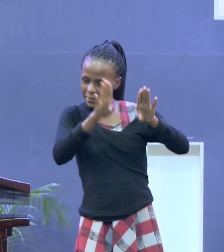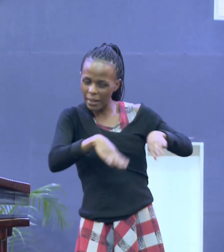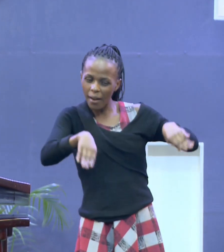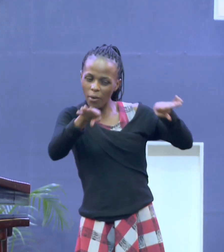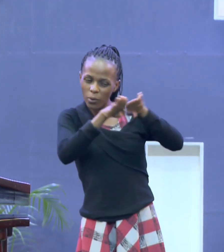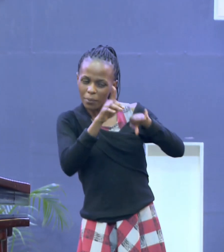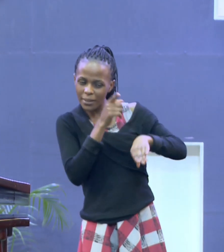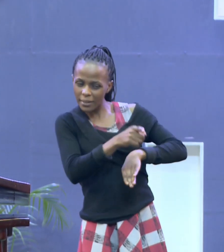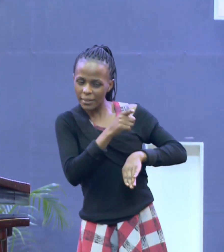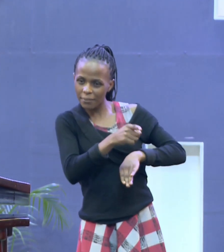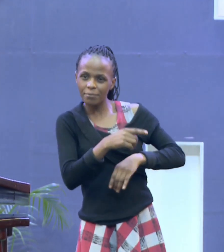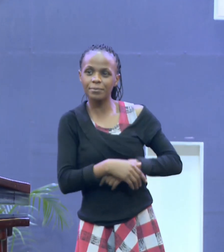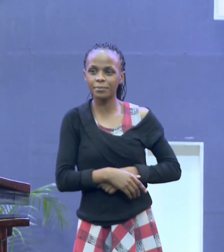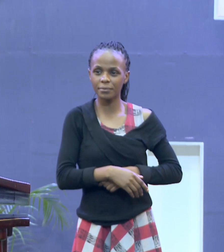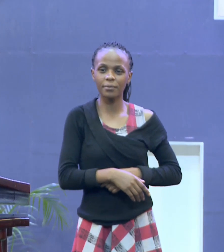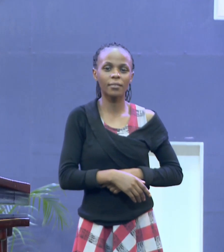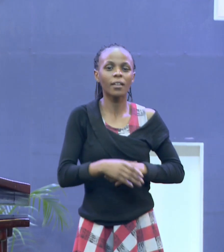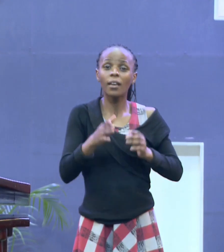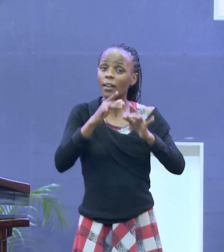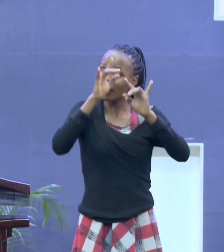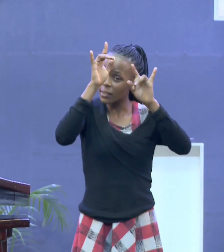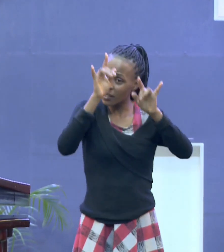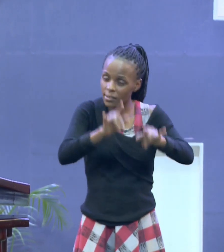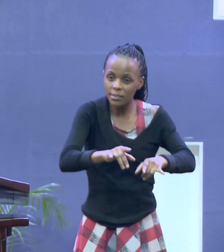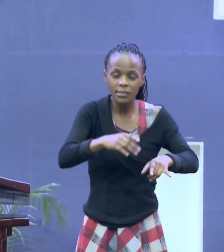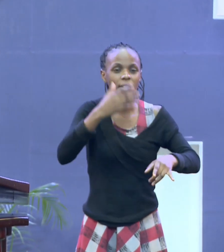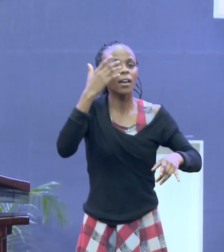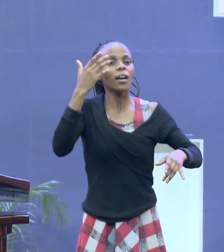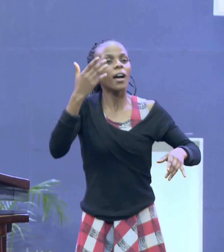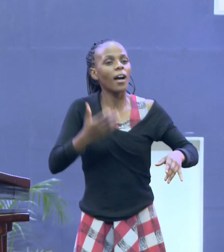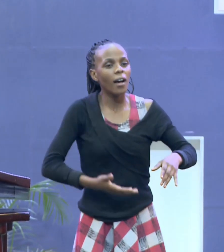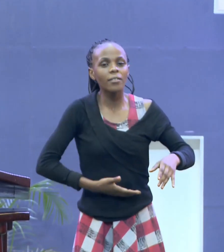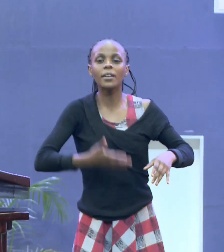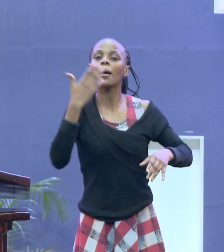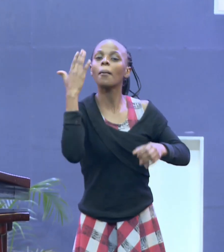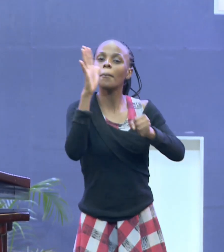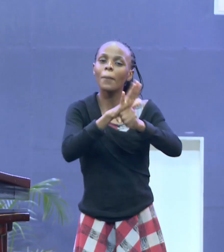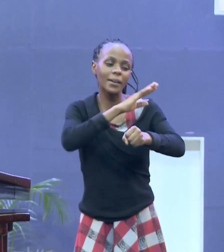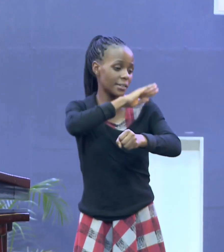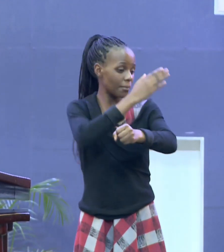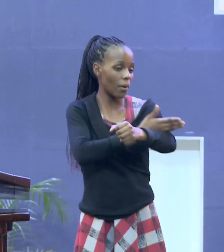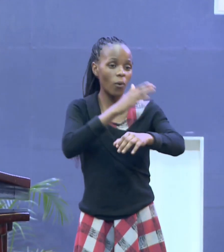Naye okukkiriziganya kuno. Ne kusigala nga kukyali na grip. It retains a grip over our